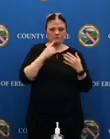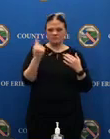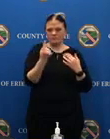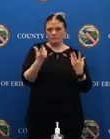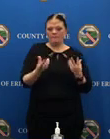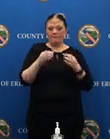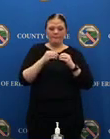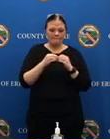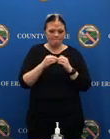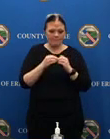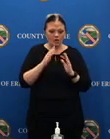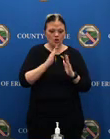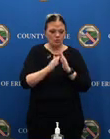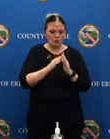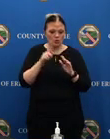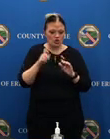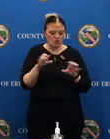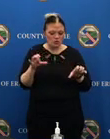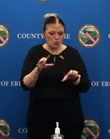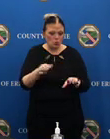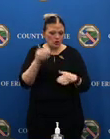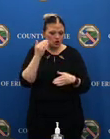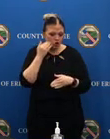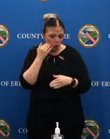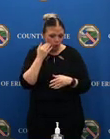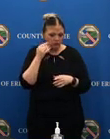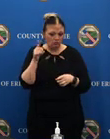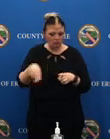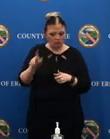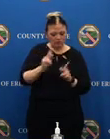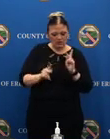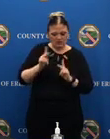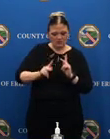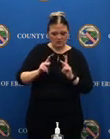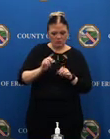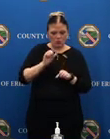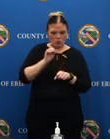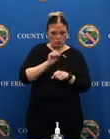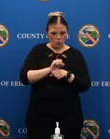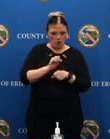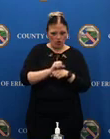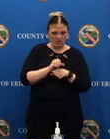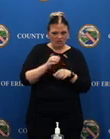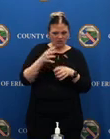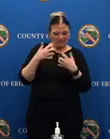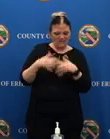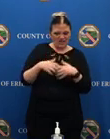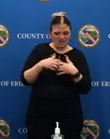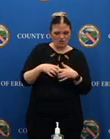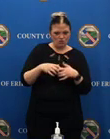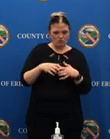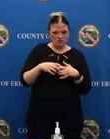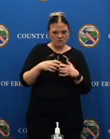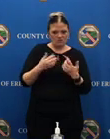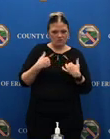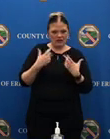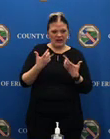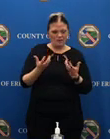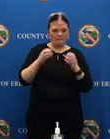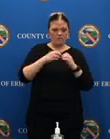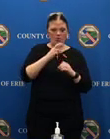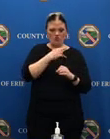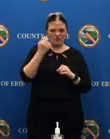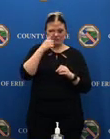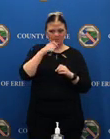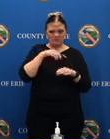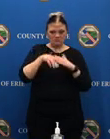that these communities should be doing, knowing that these people working here are at that much greater of a risk by going into work